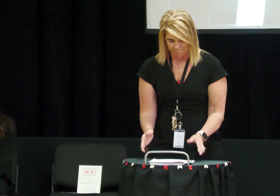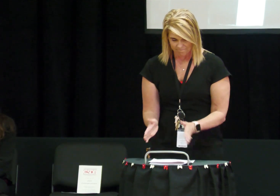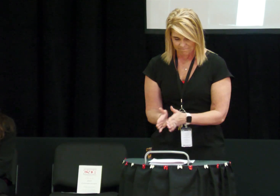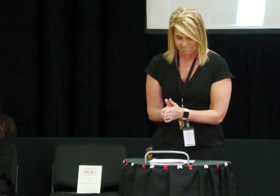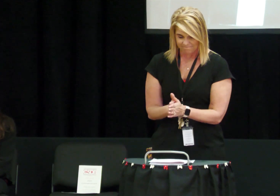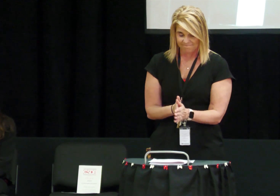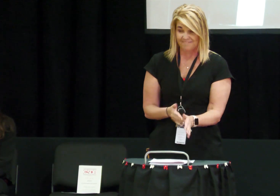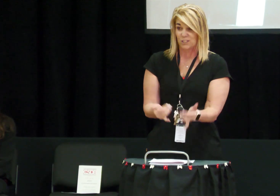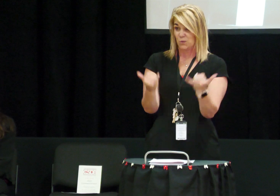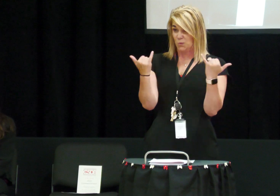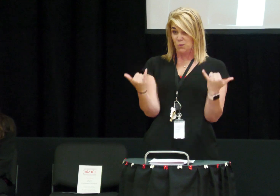grow.